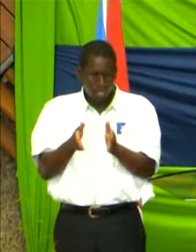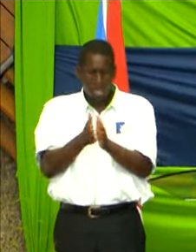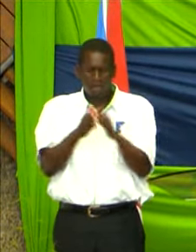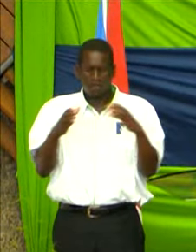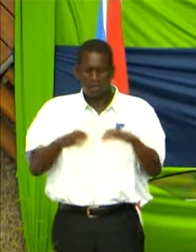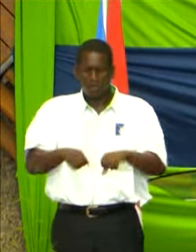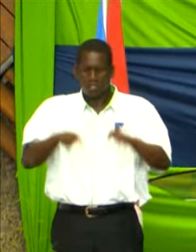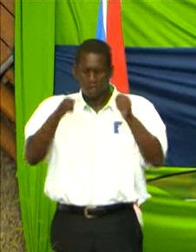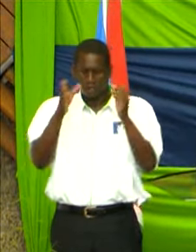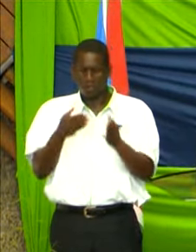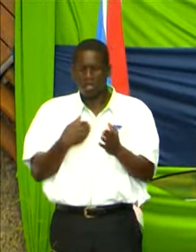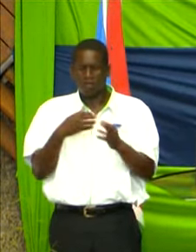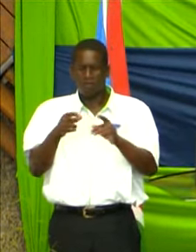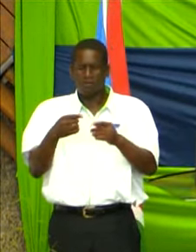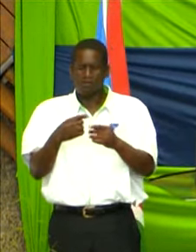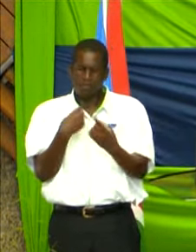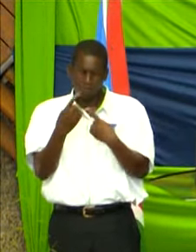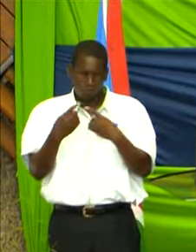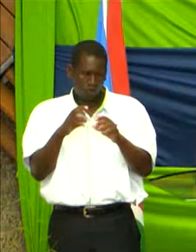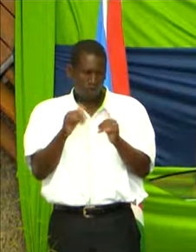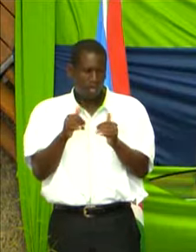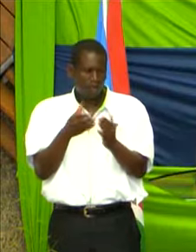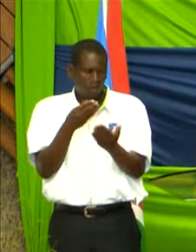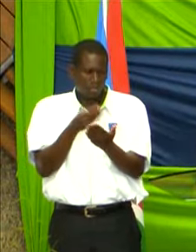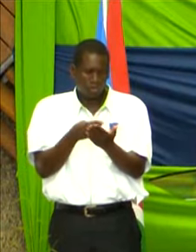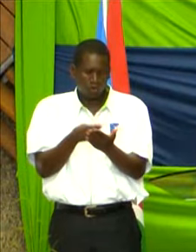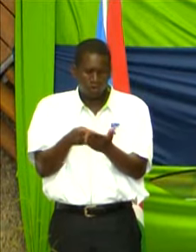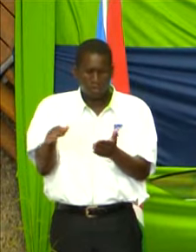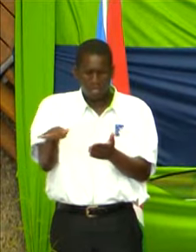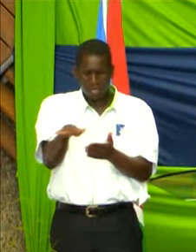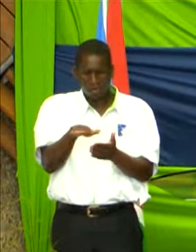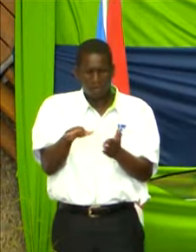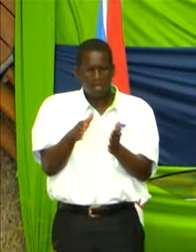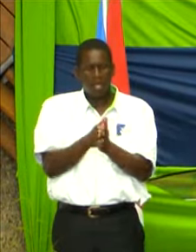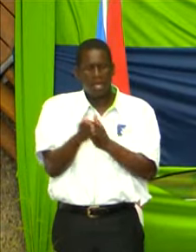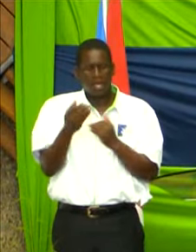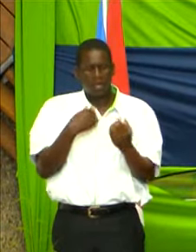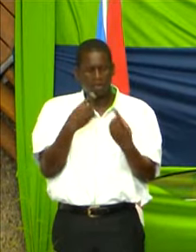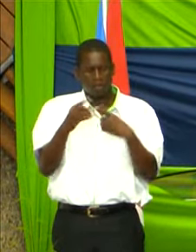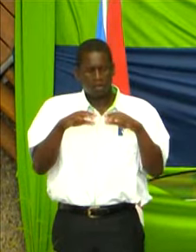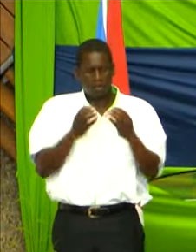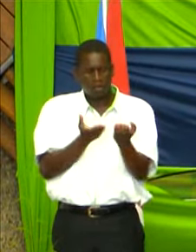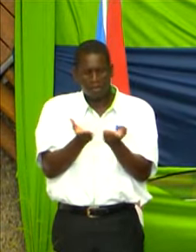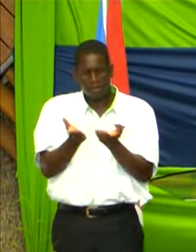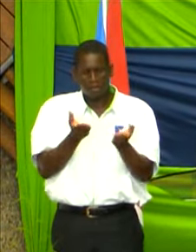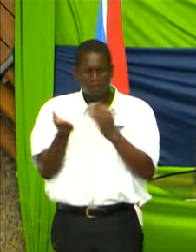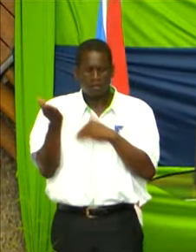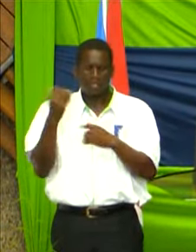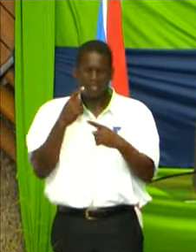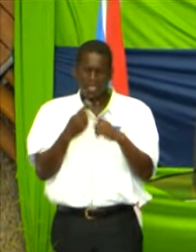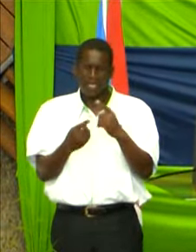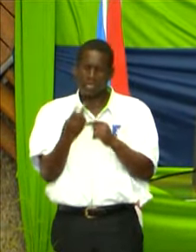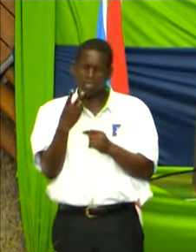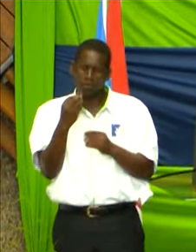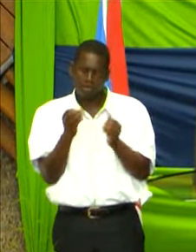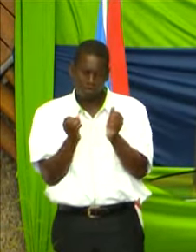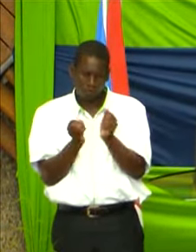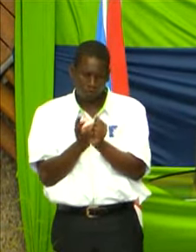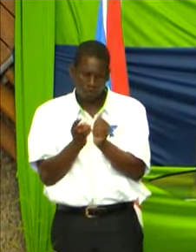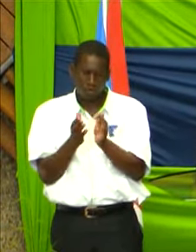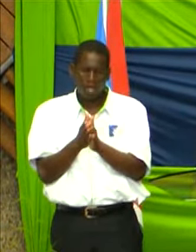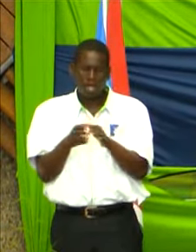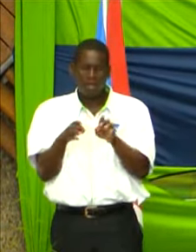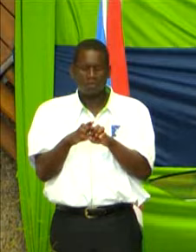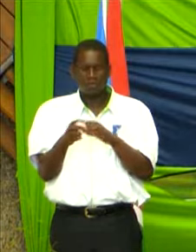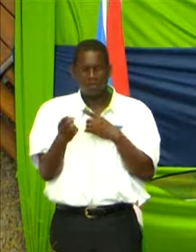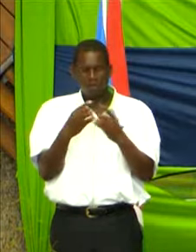chairman has just spoken about the economic environment. He's spoken about our business last year, 2012, and he